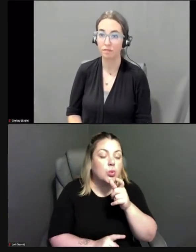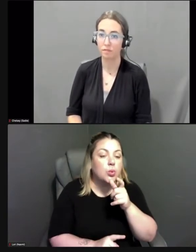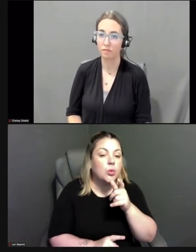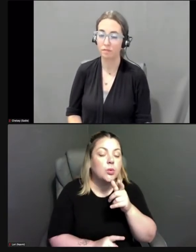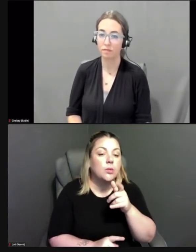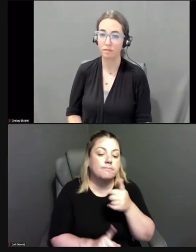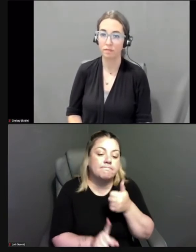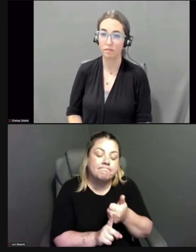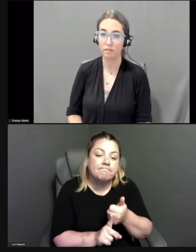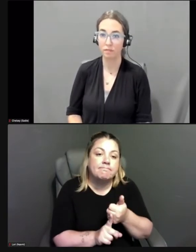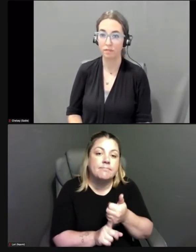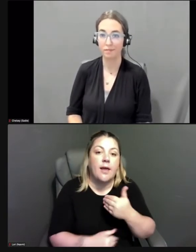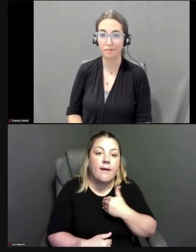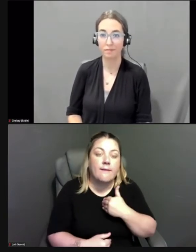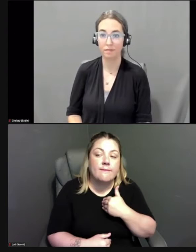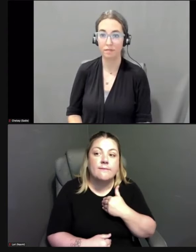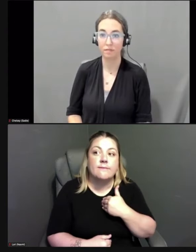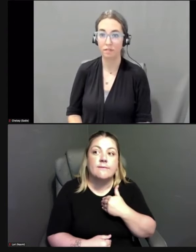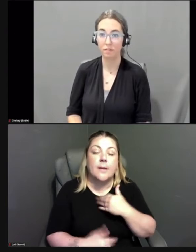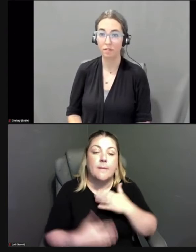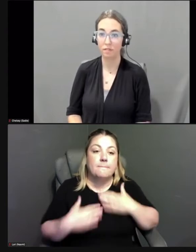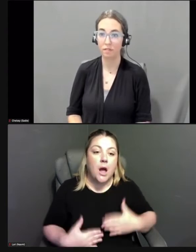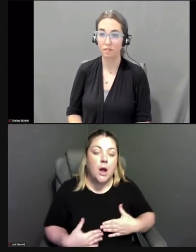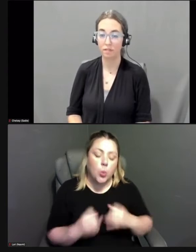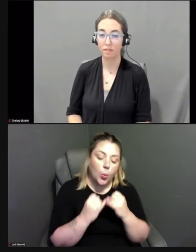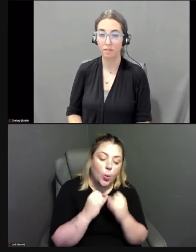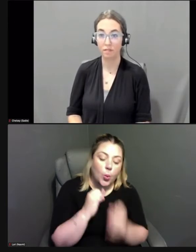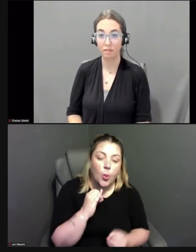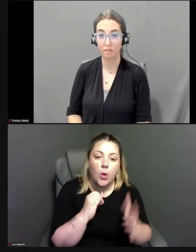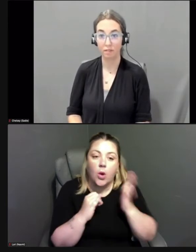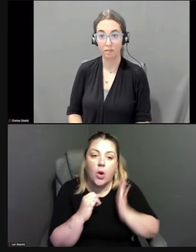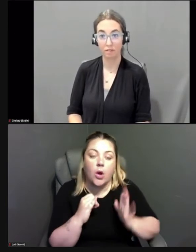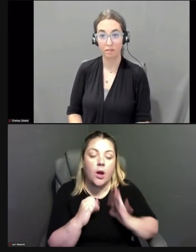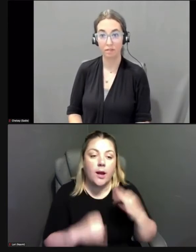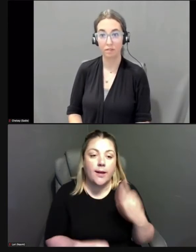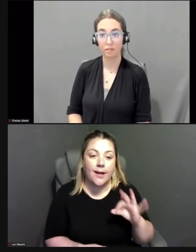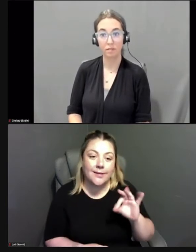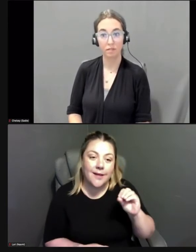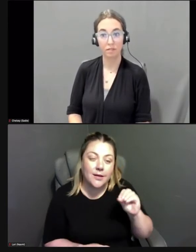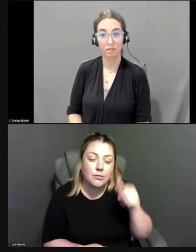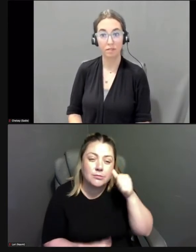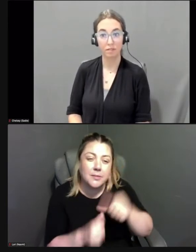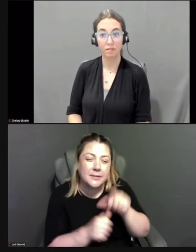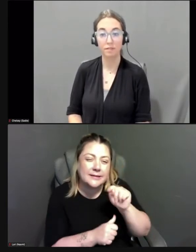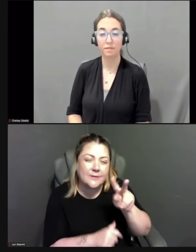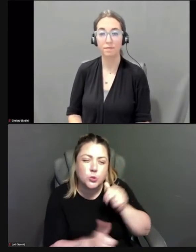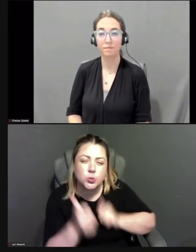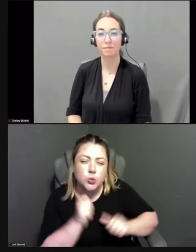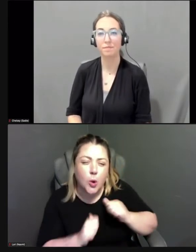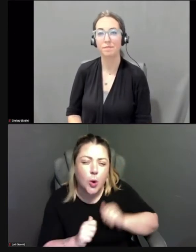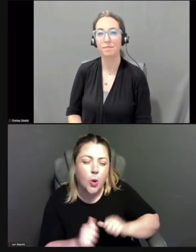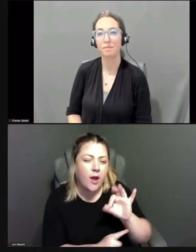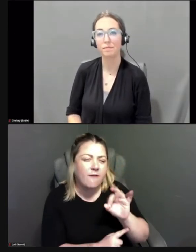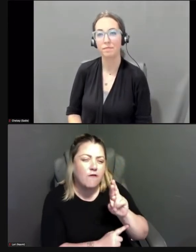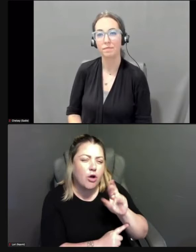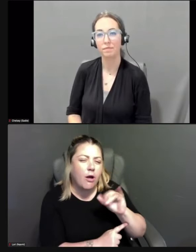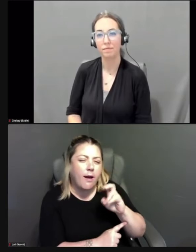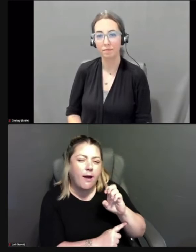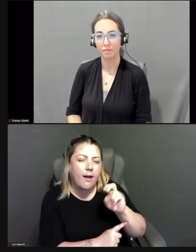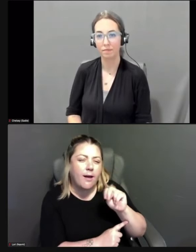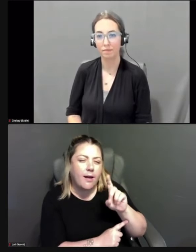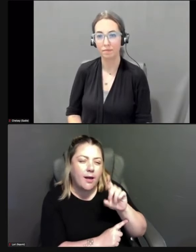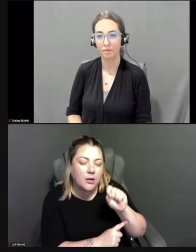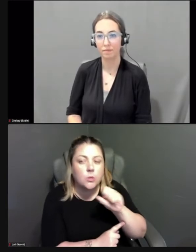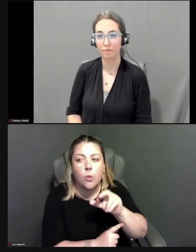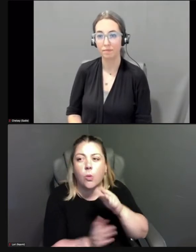bodies in like the 90s in that time frame. Like if you think about like Friends, or I guess it's a little later, but Gilmore